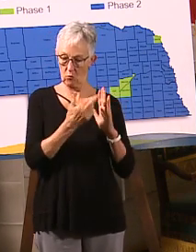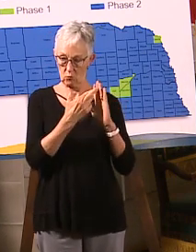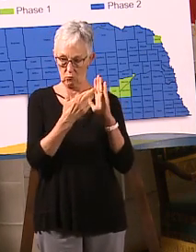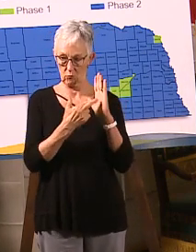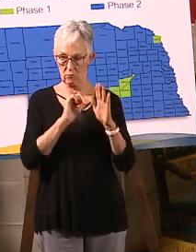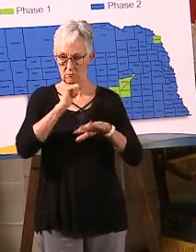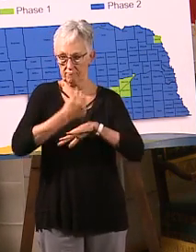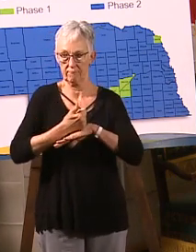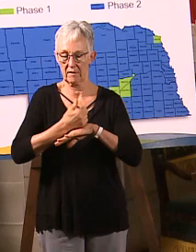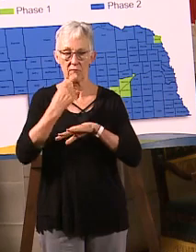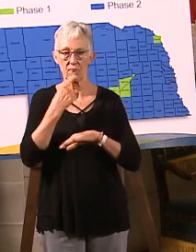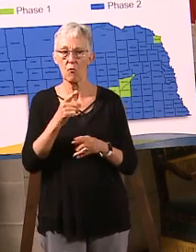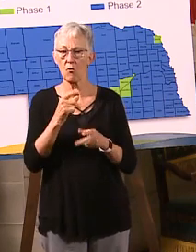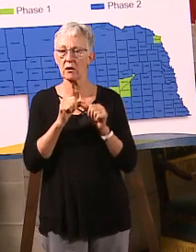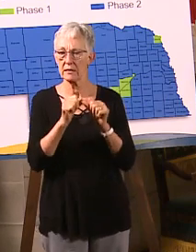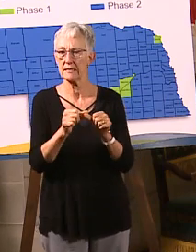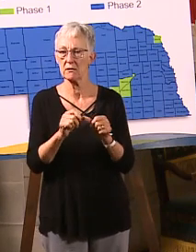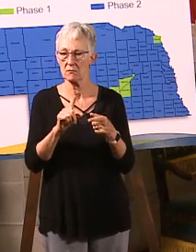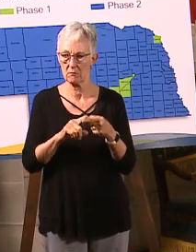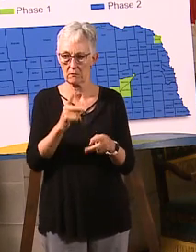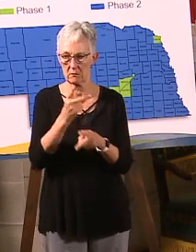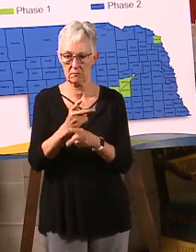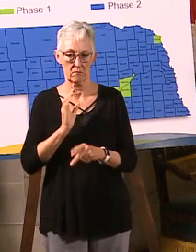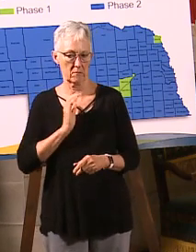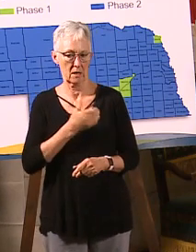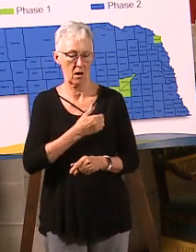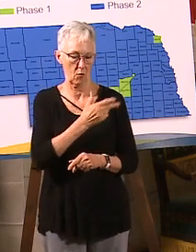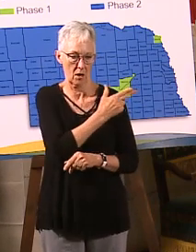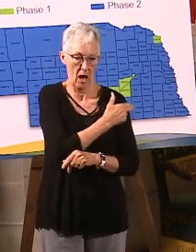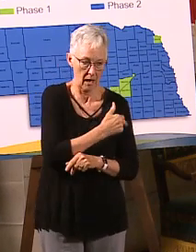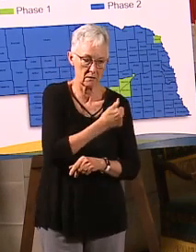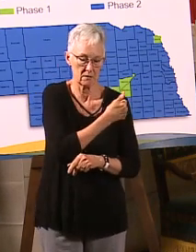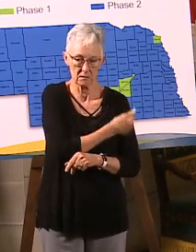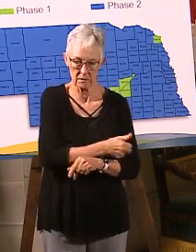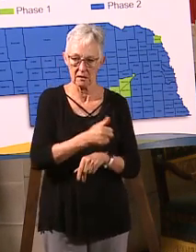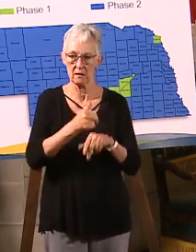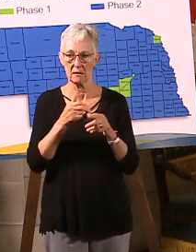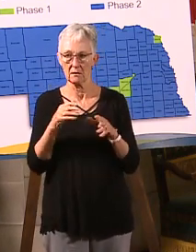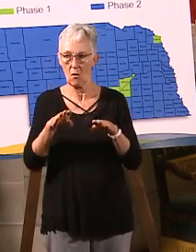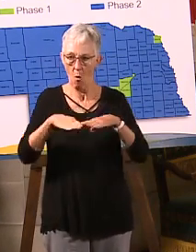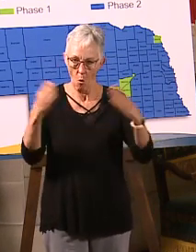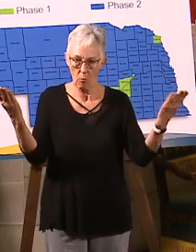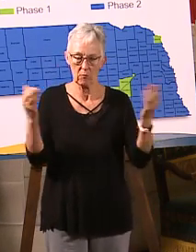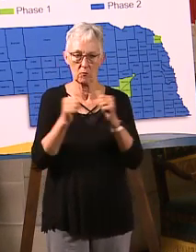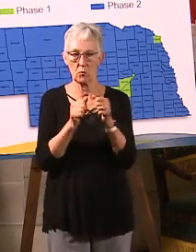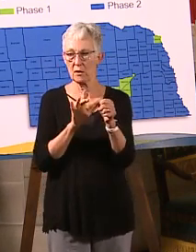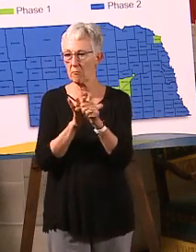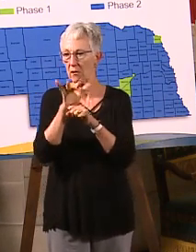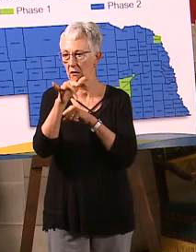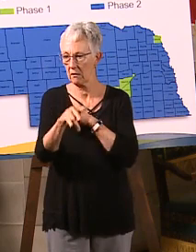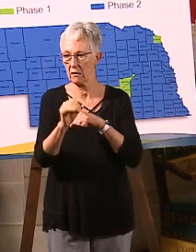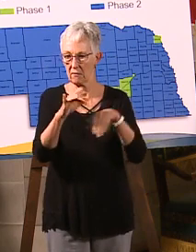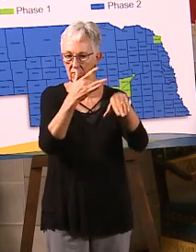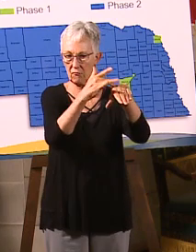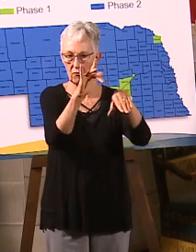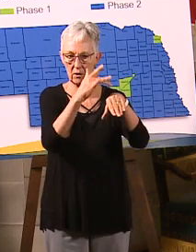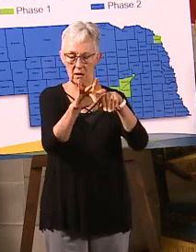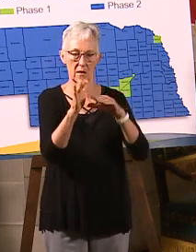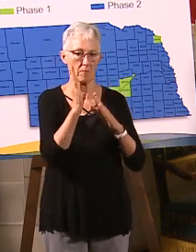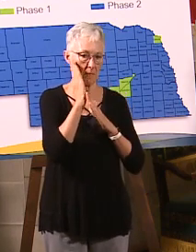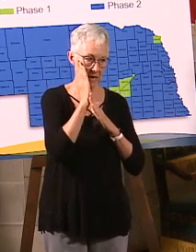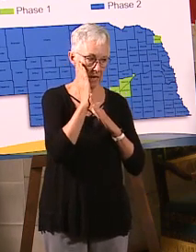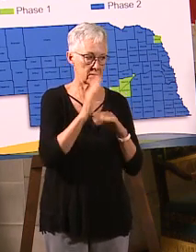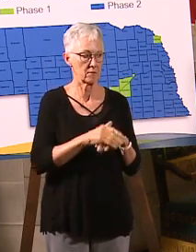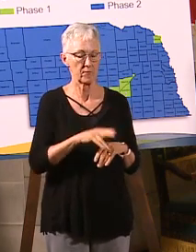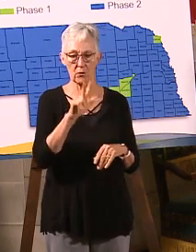place to make sure we continue to preserve our hospital data. We've got 43% of our hospital beds available,